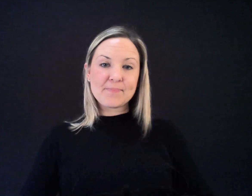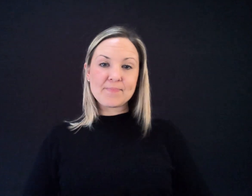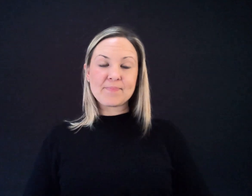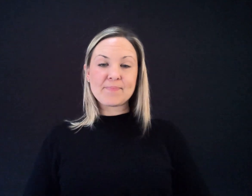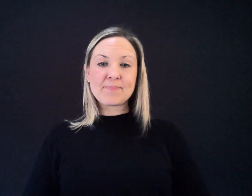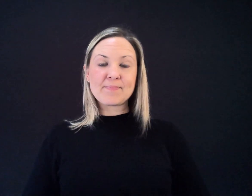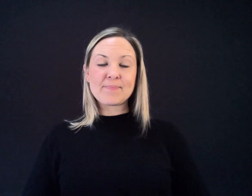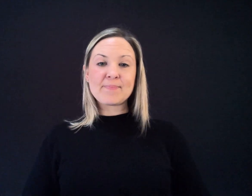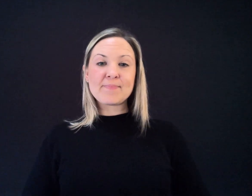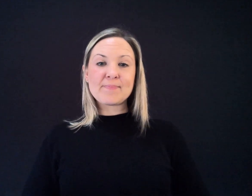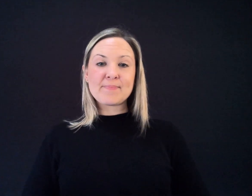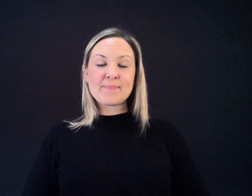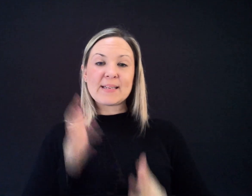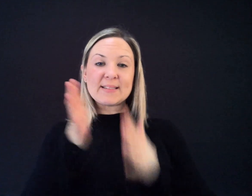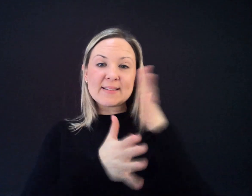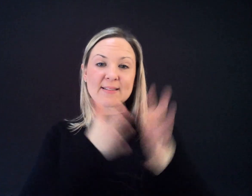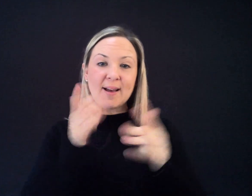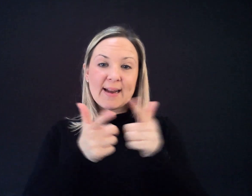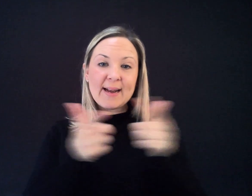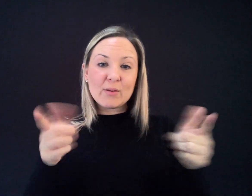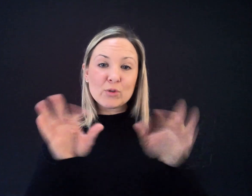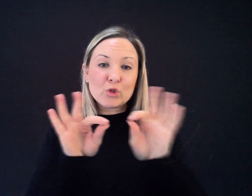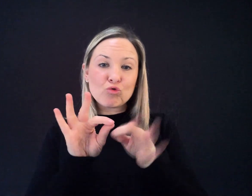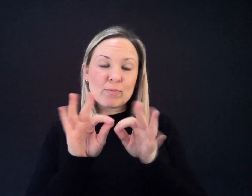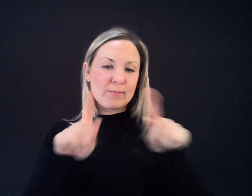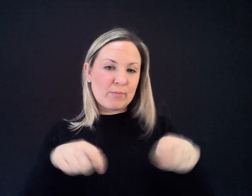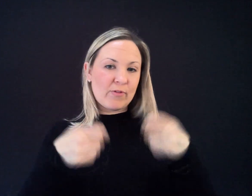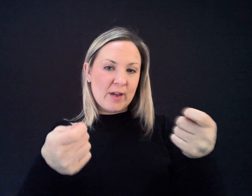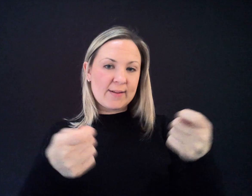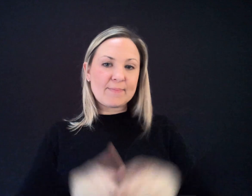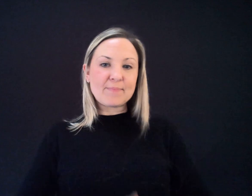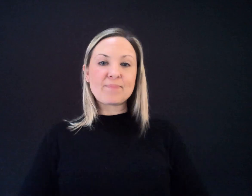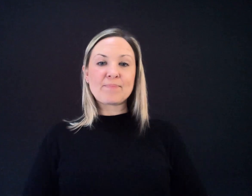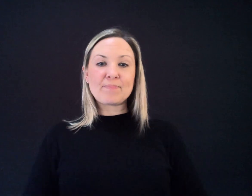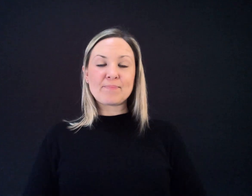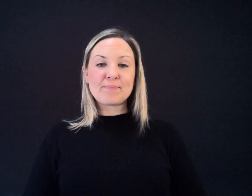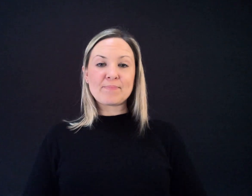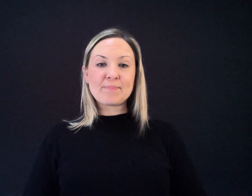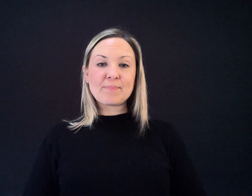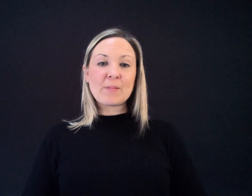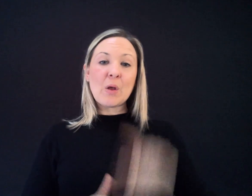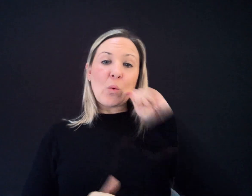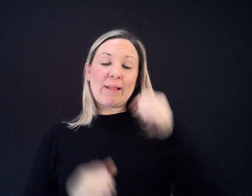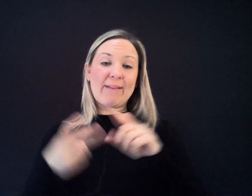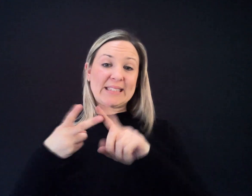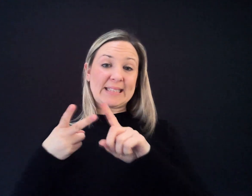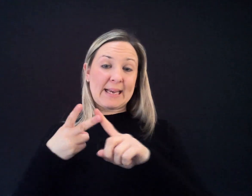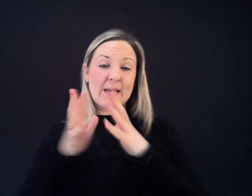Sign language interpreter provided. There will be a second webinar on Tuesday, August